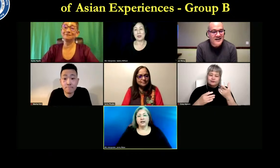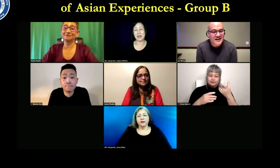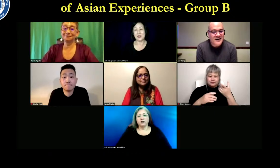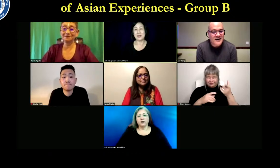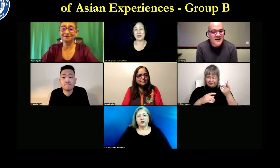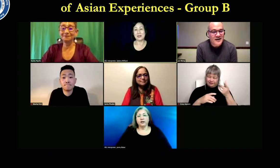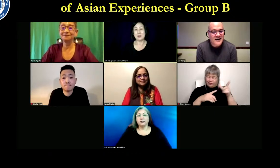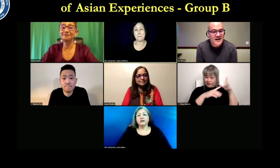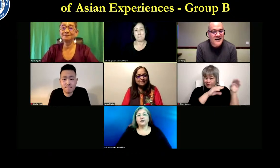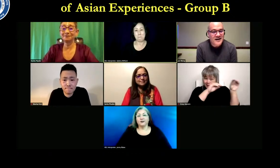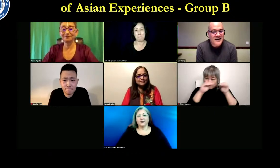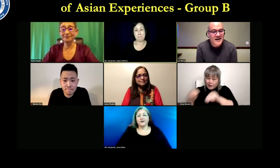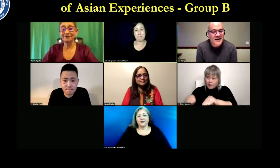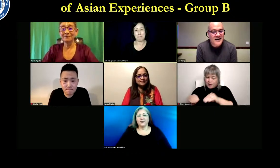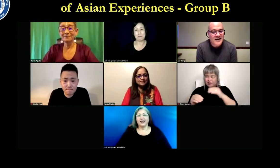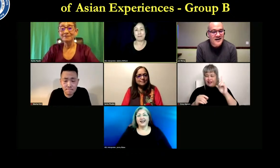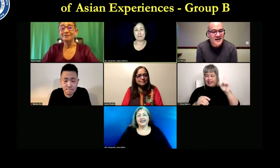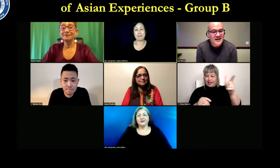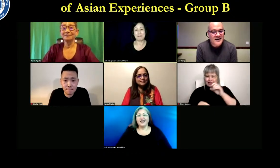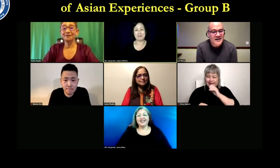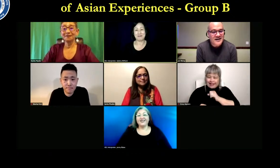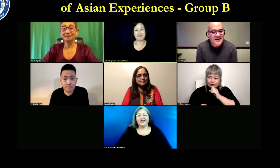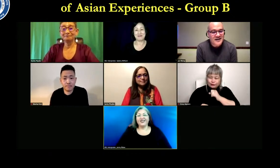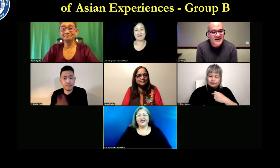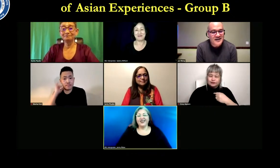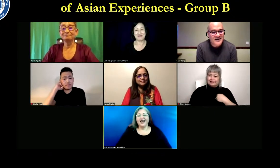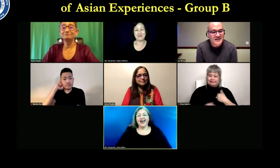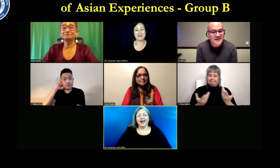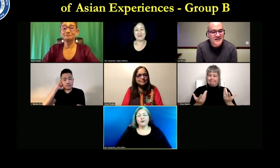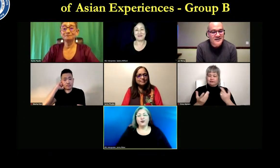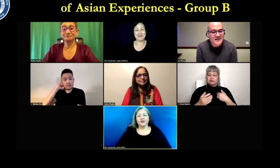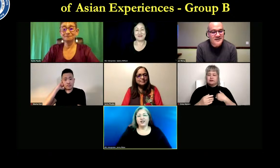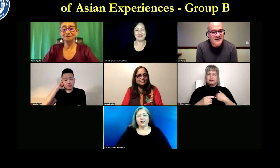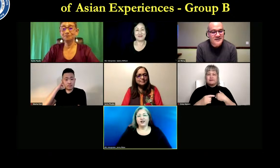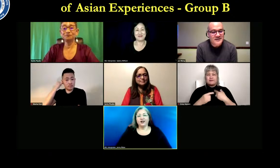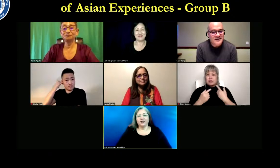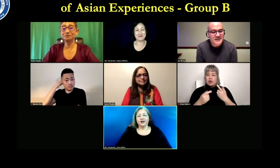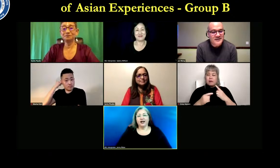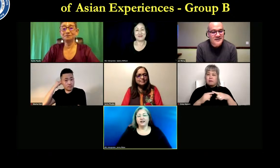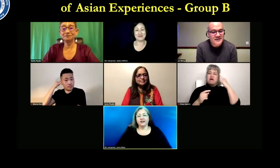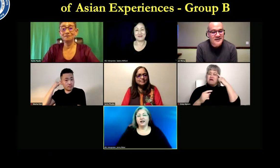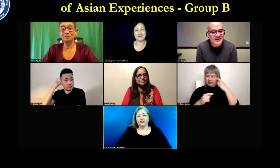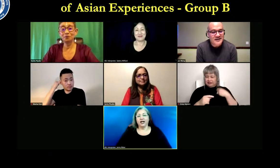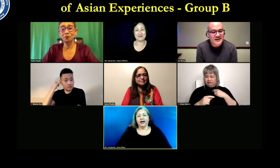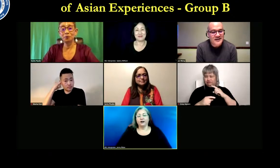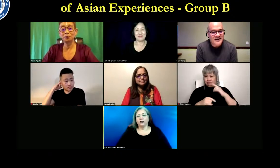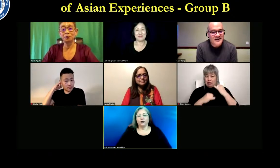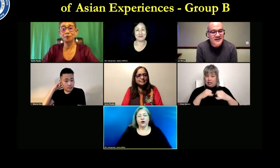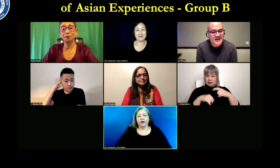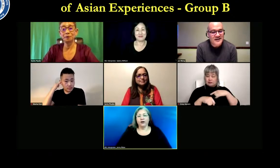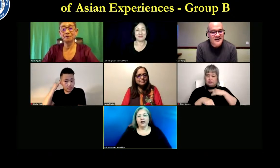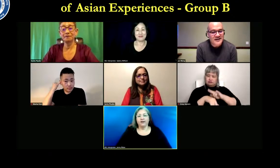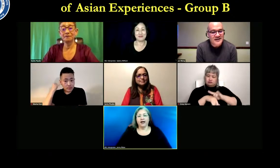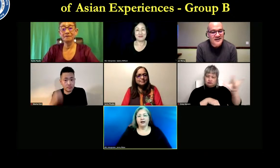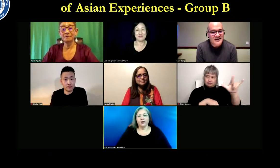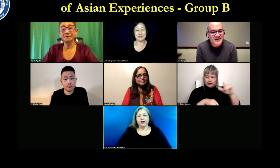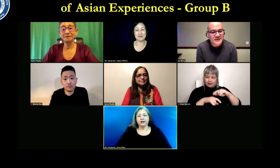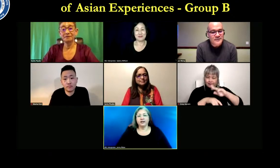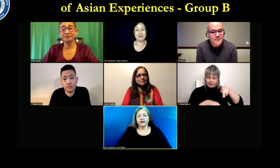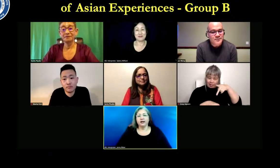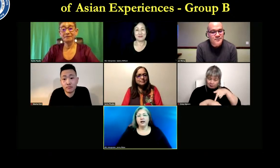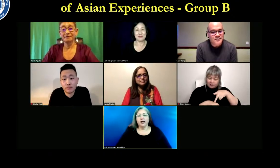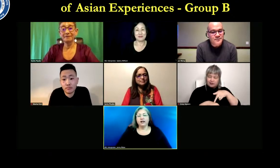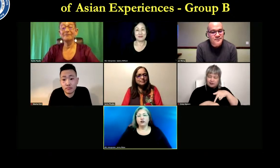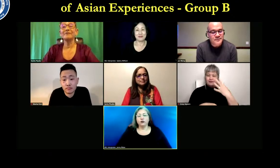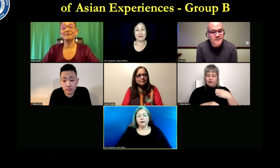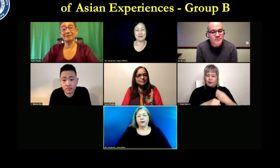I've had the same experience as many of you. I moved here as a young child, so I don't have that